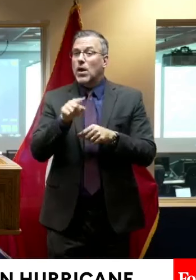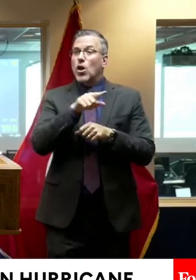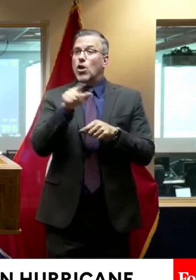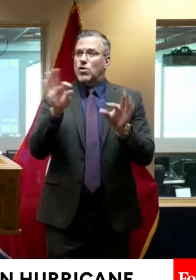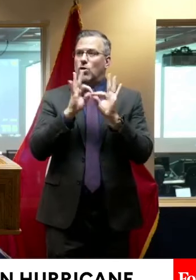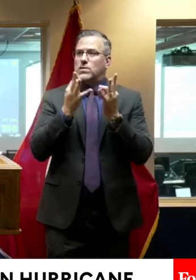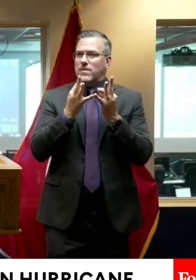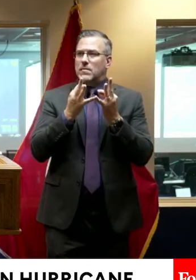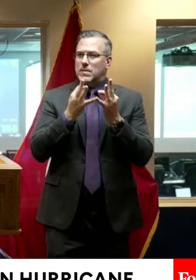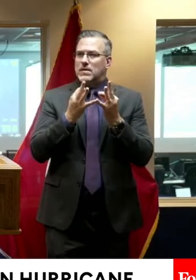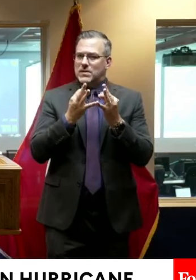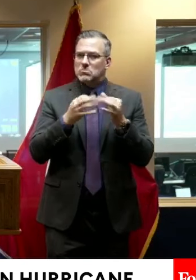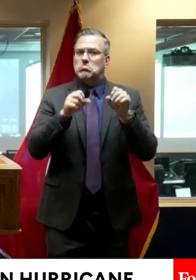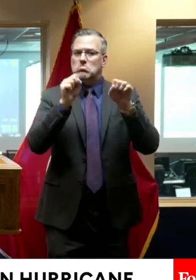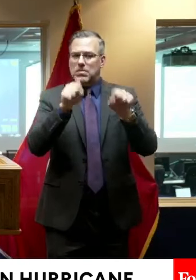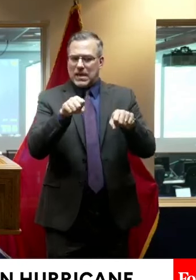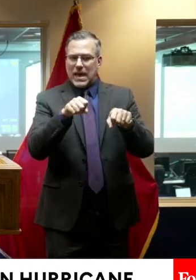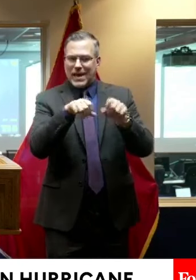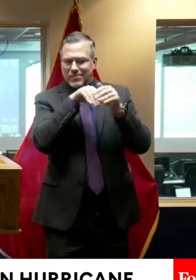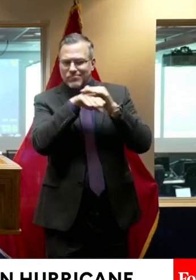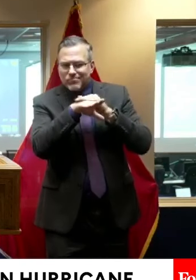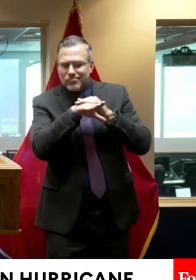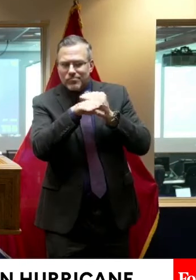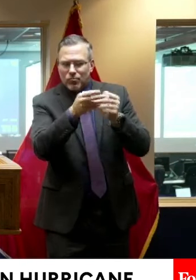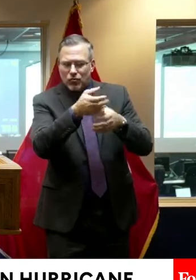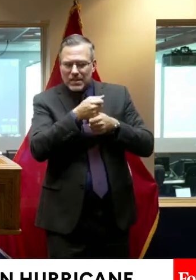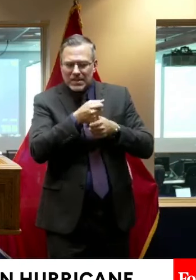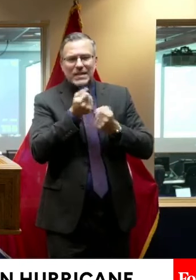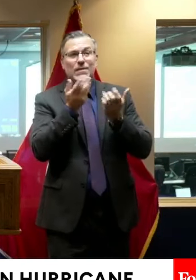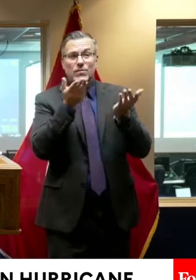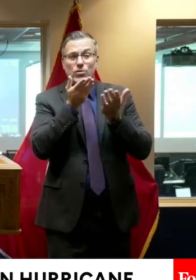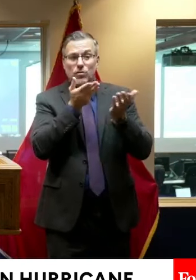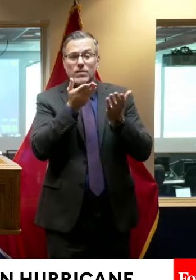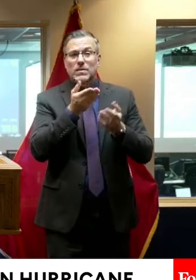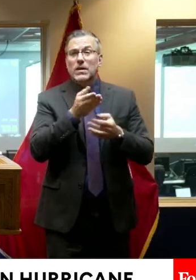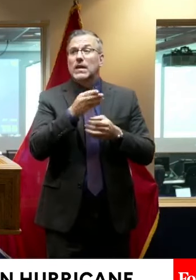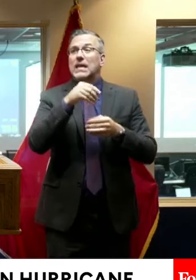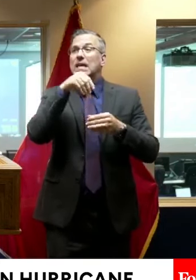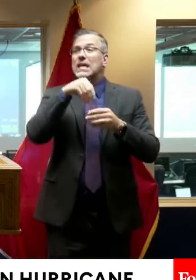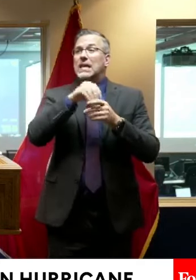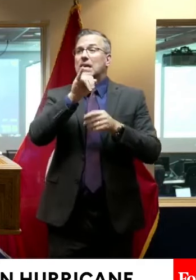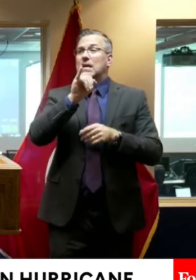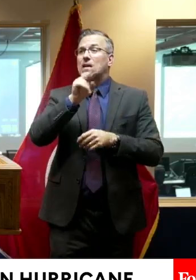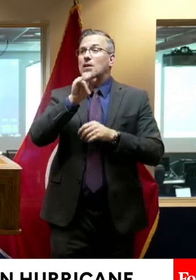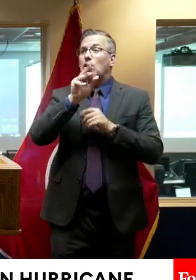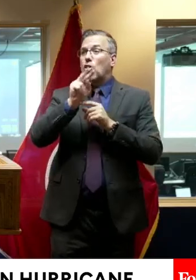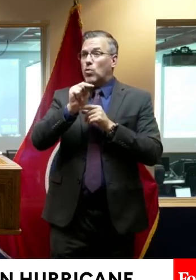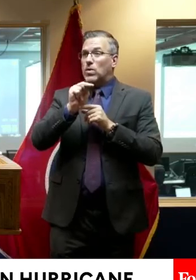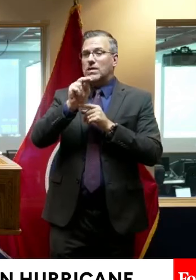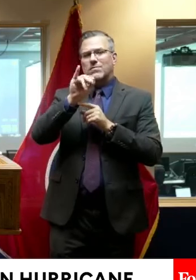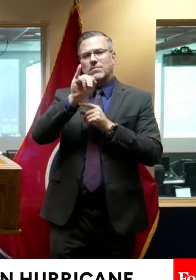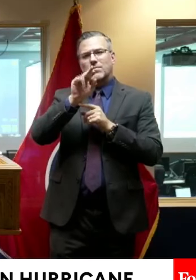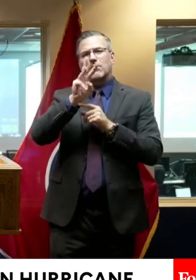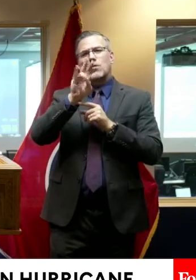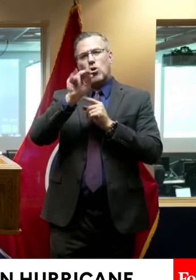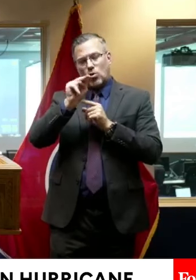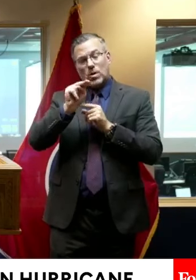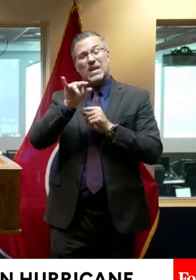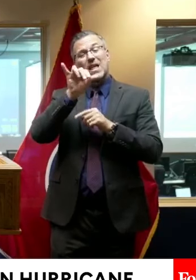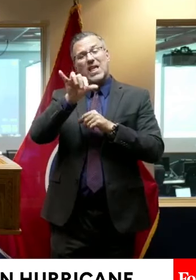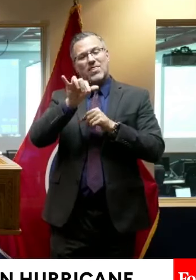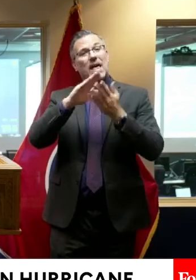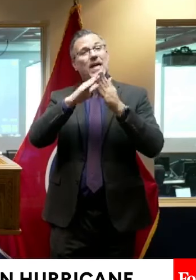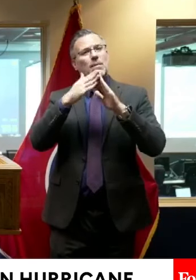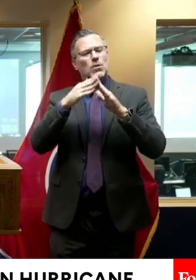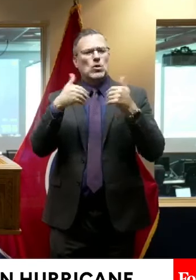to services. And I'll say the services in that community in Irwin are robust. There's